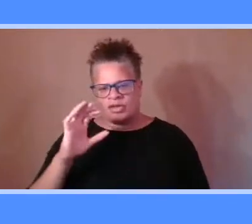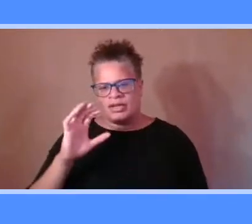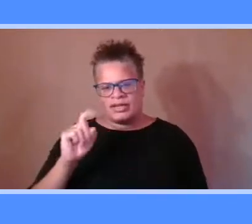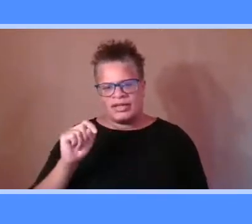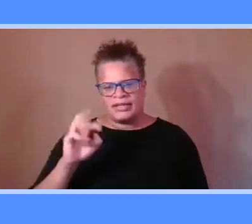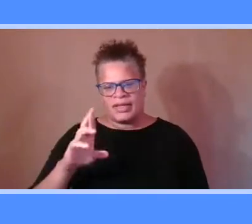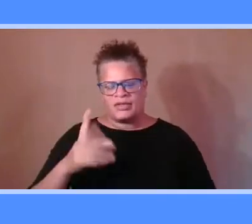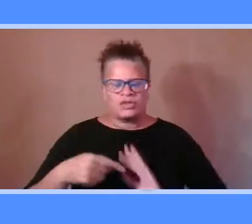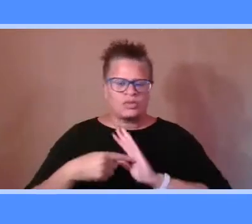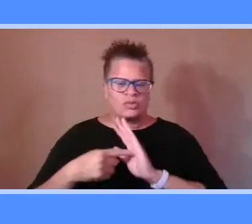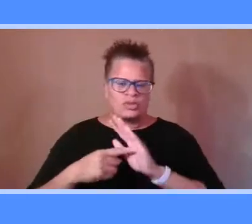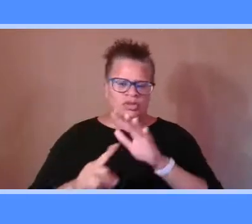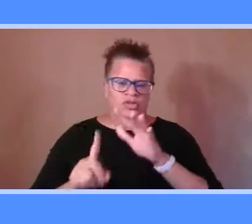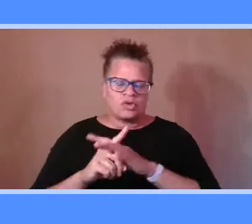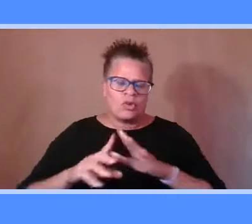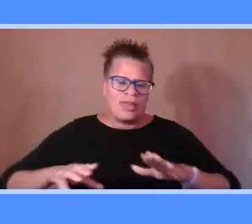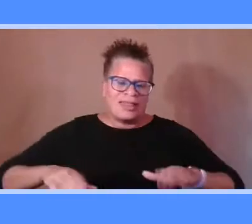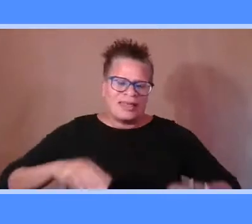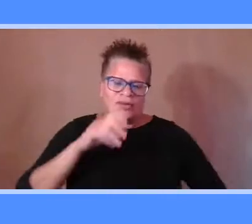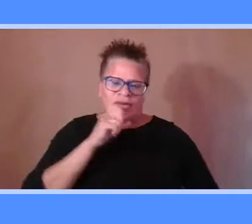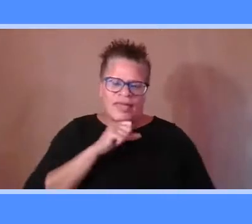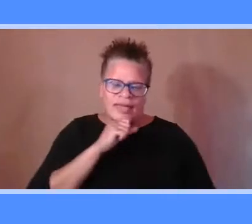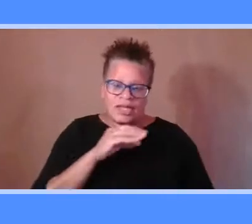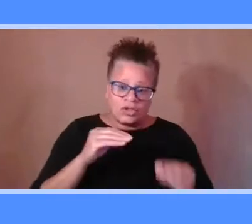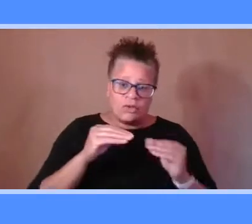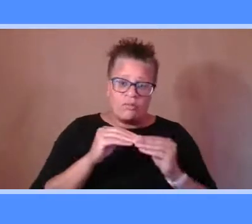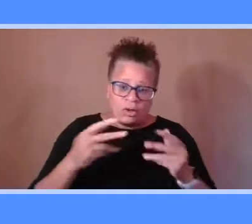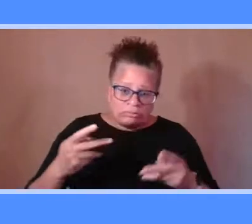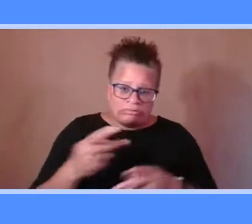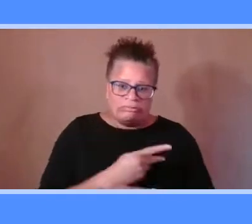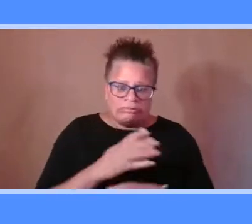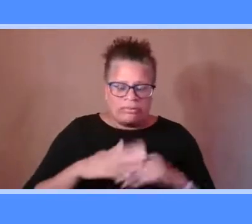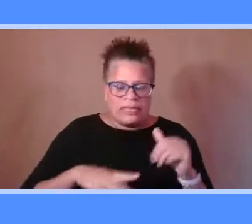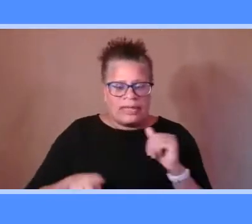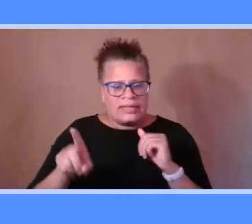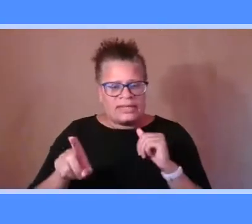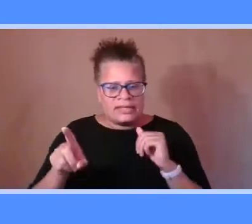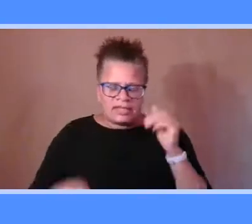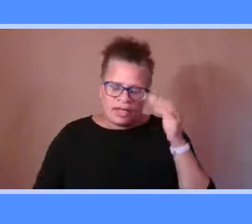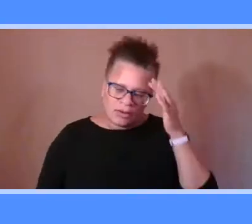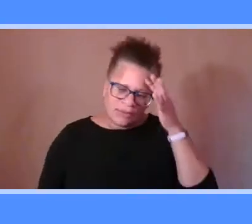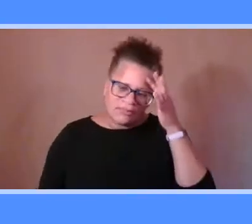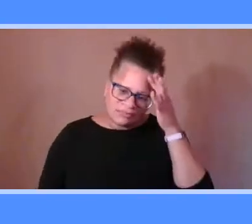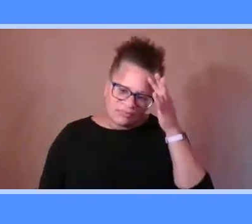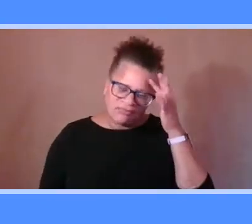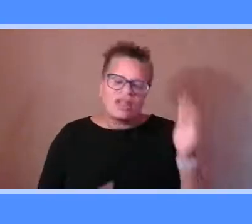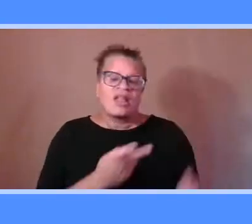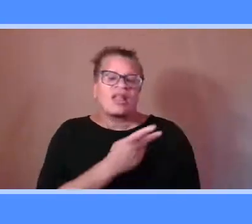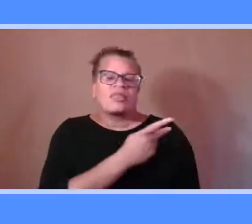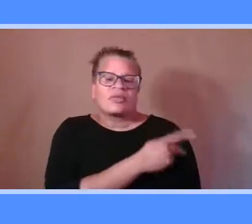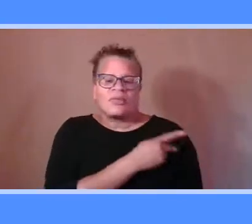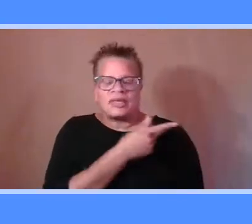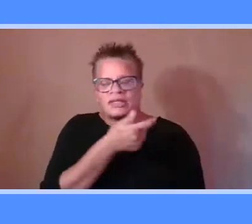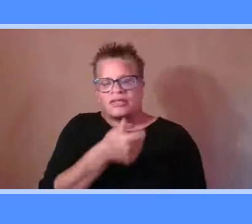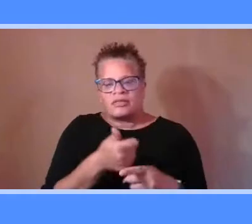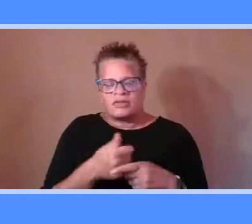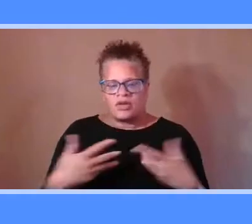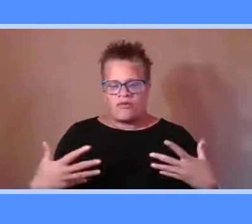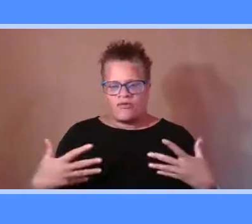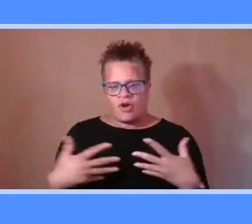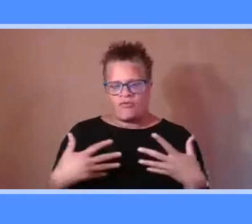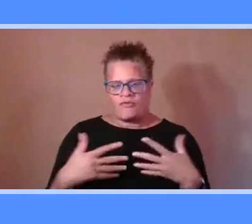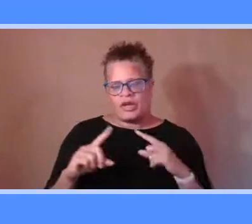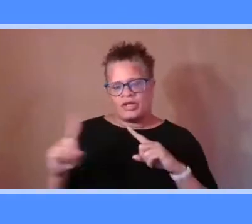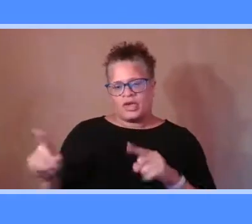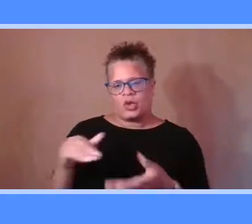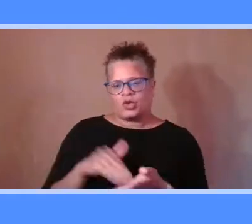present later and more advanced than was really necessary because the patients have been obviously afraid to